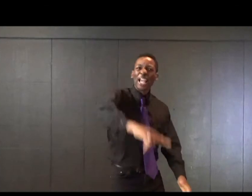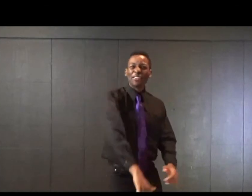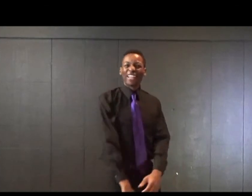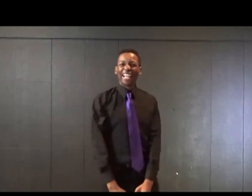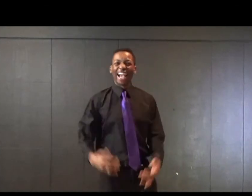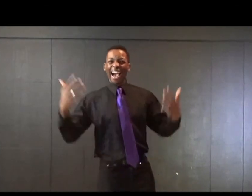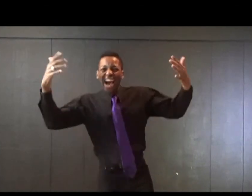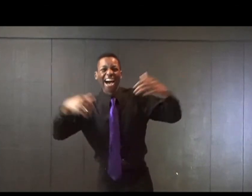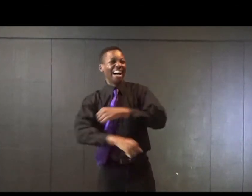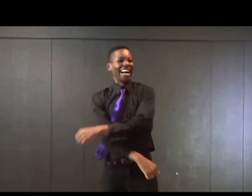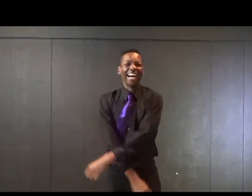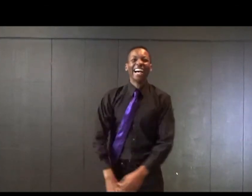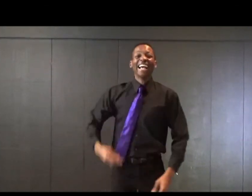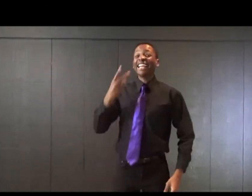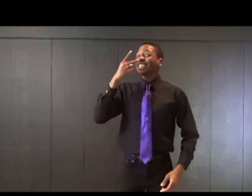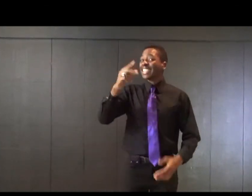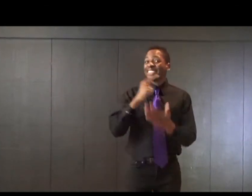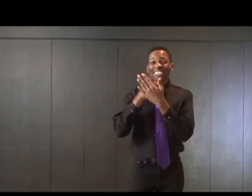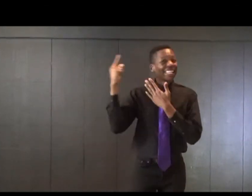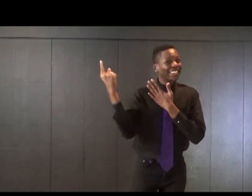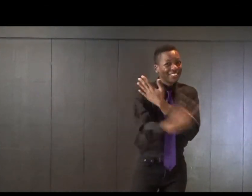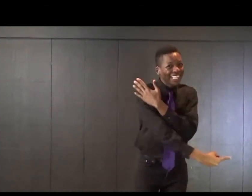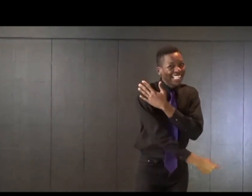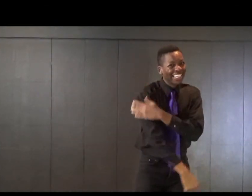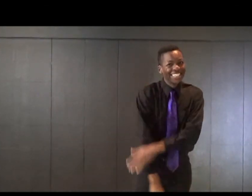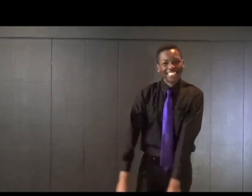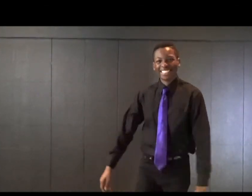baby. See you next week. See you next week.